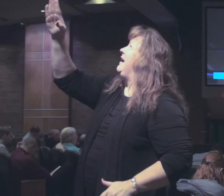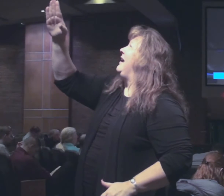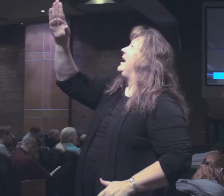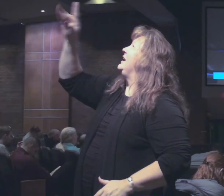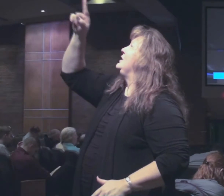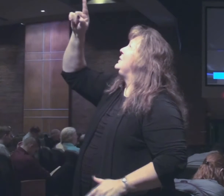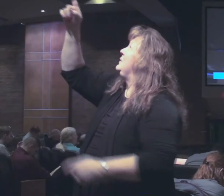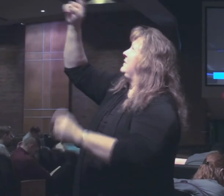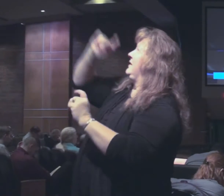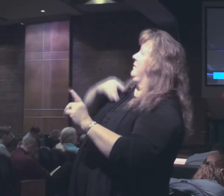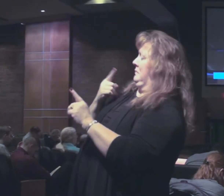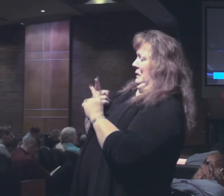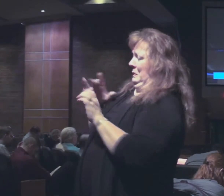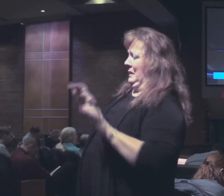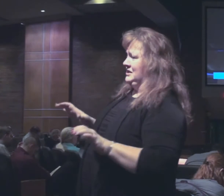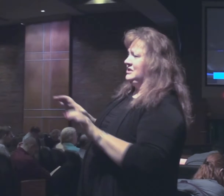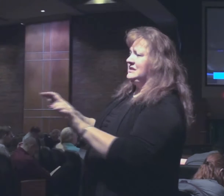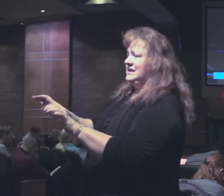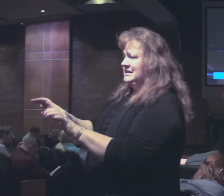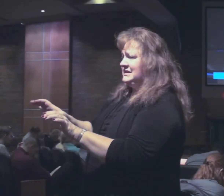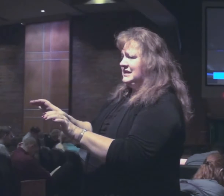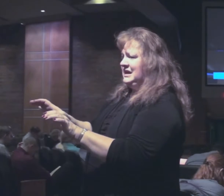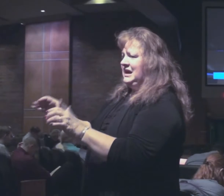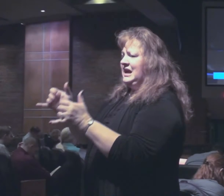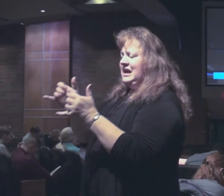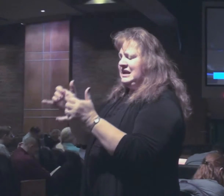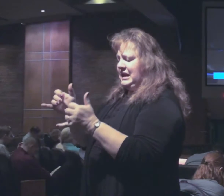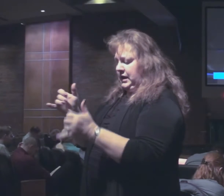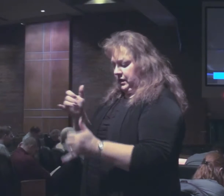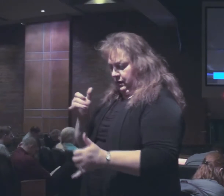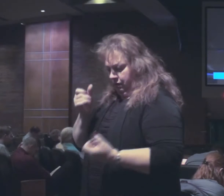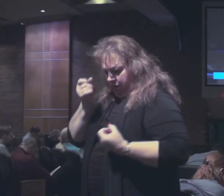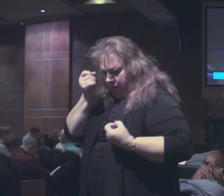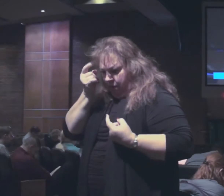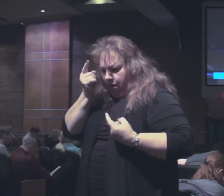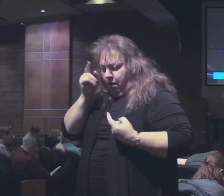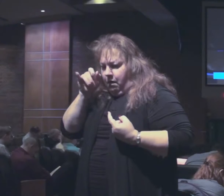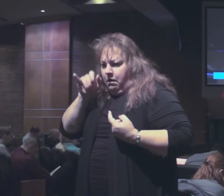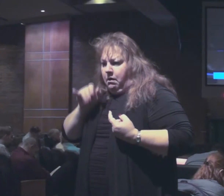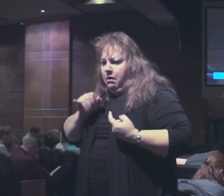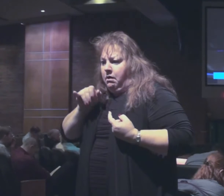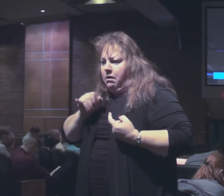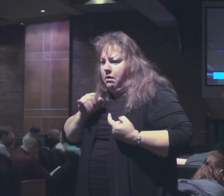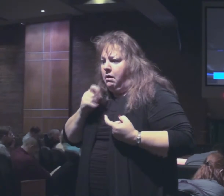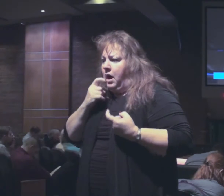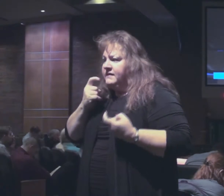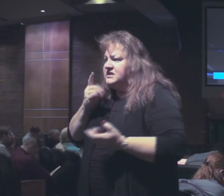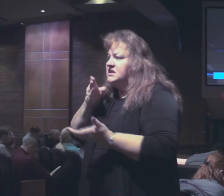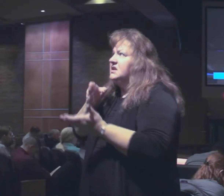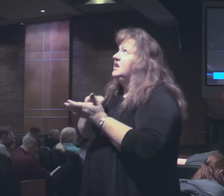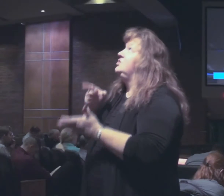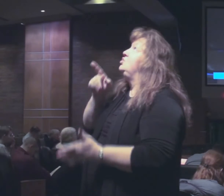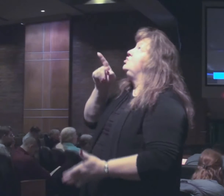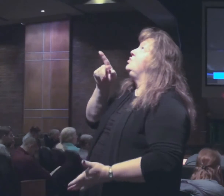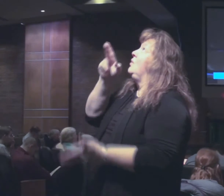my righteousness. Now, when you recognize your sin as sin against the holy